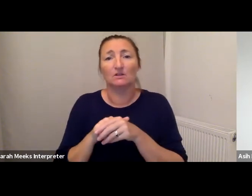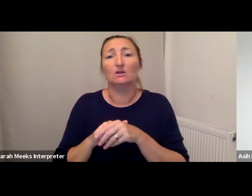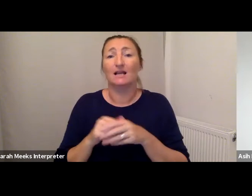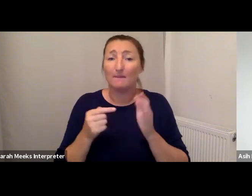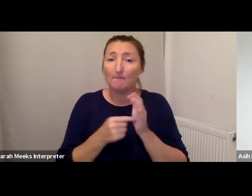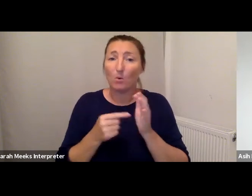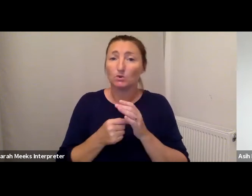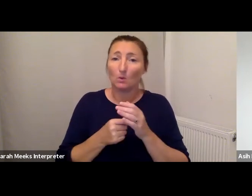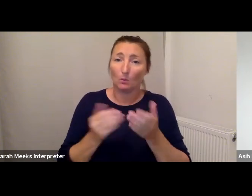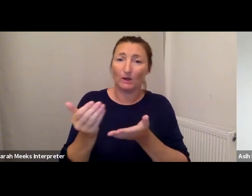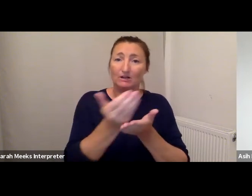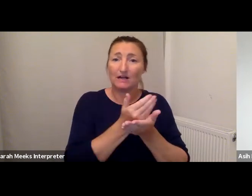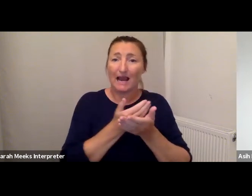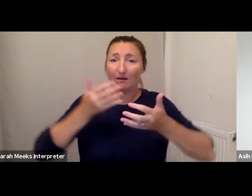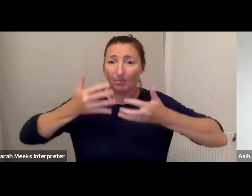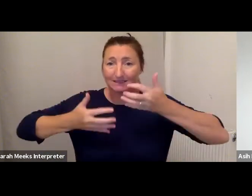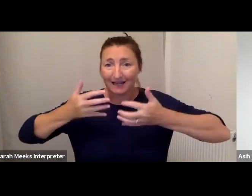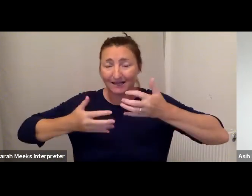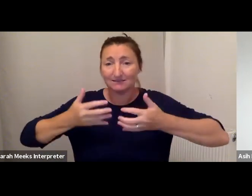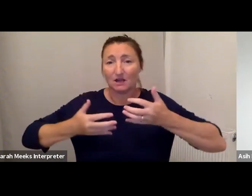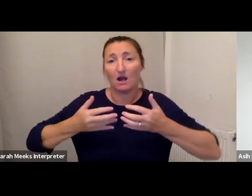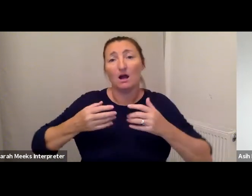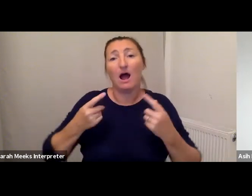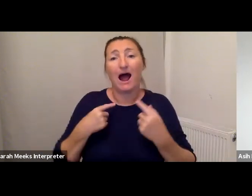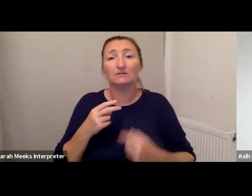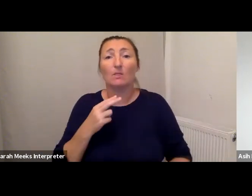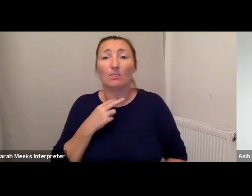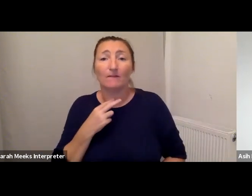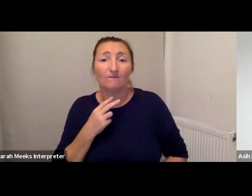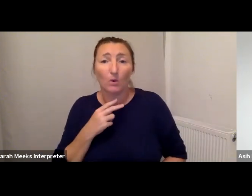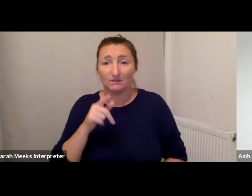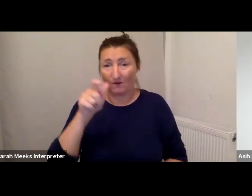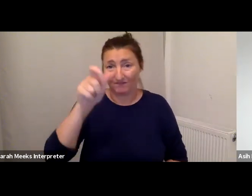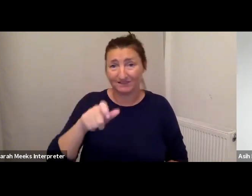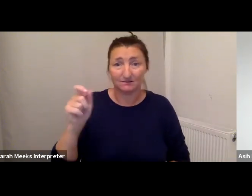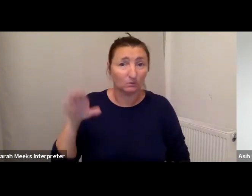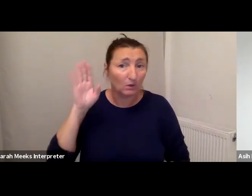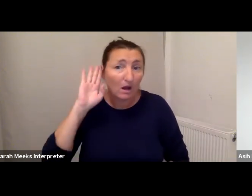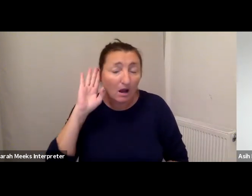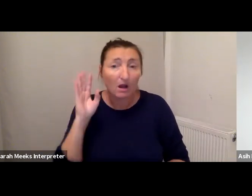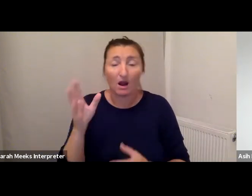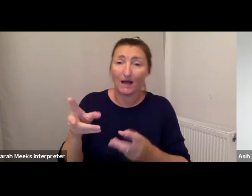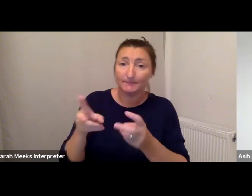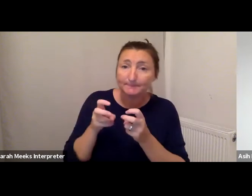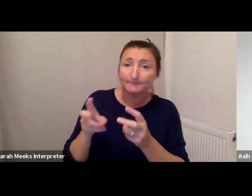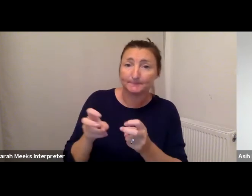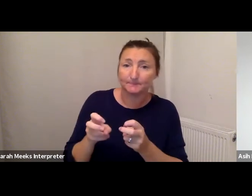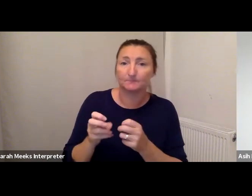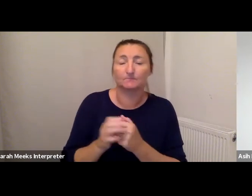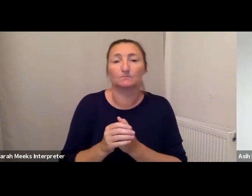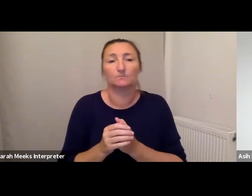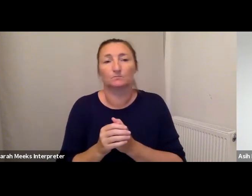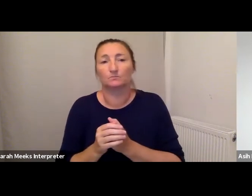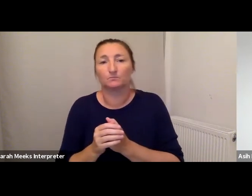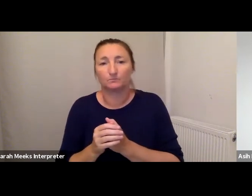And Kota Kita recognizes and advocates for the voices of all the citizens as data. And this data does not only